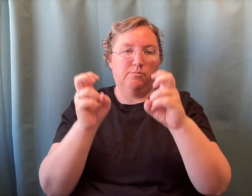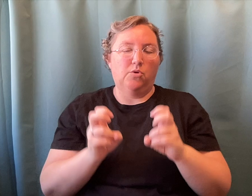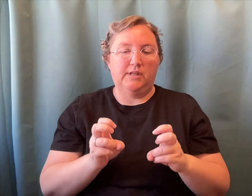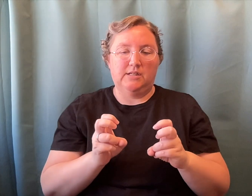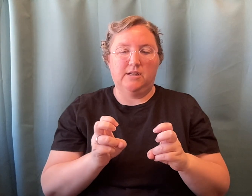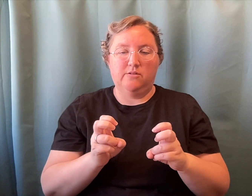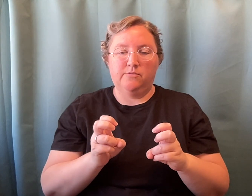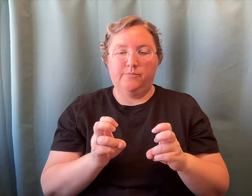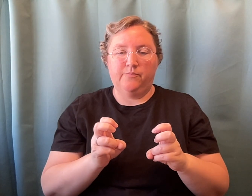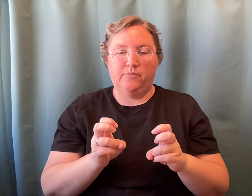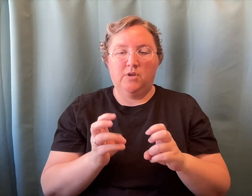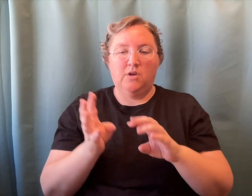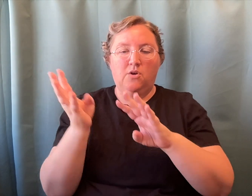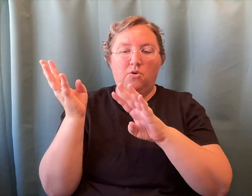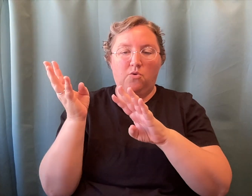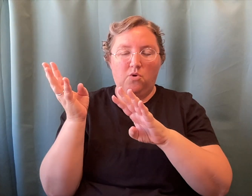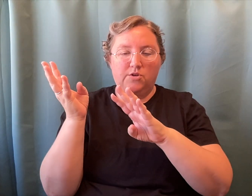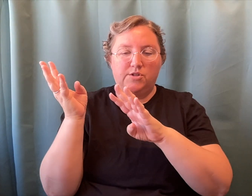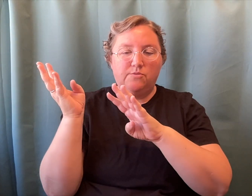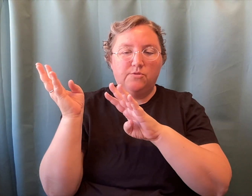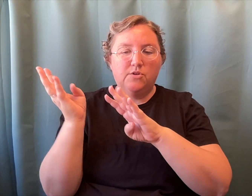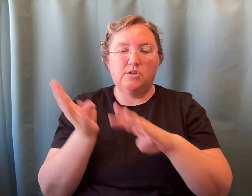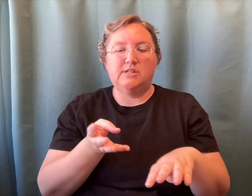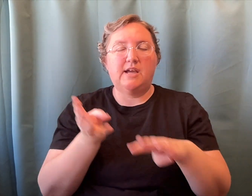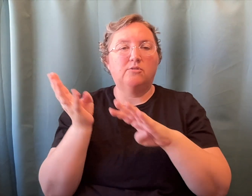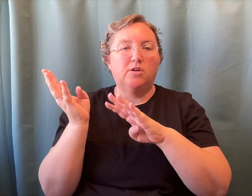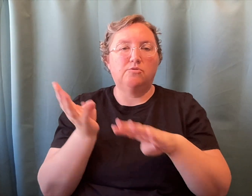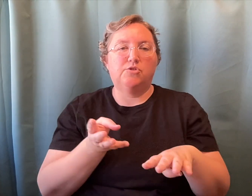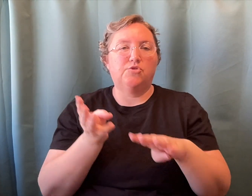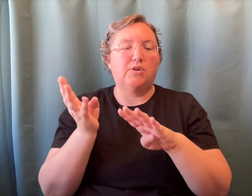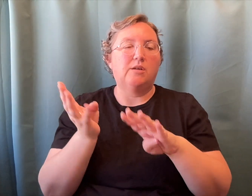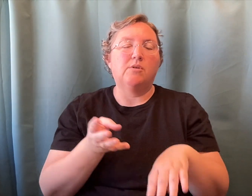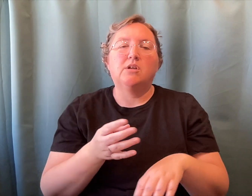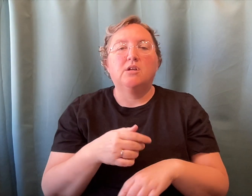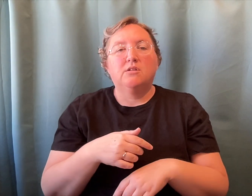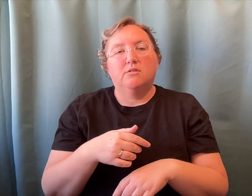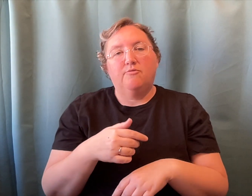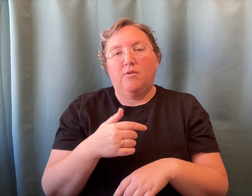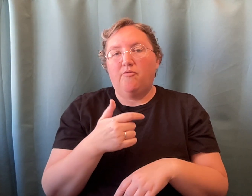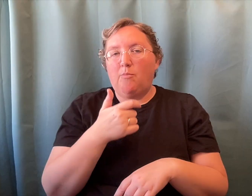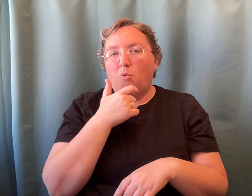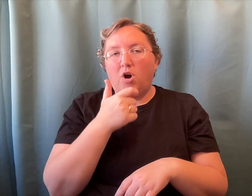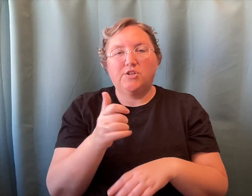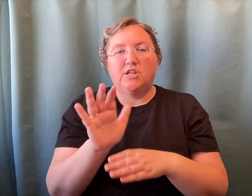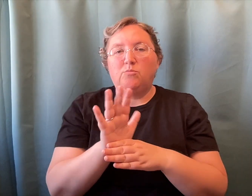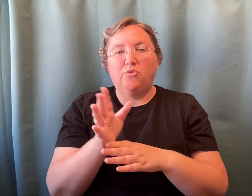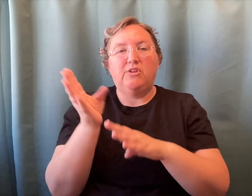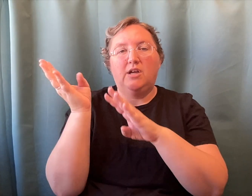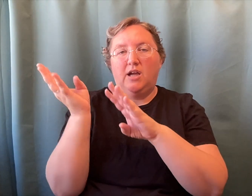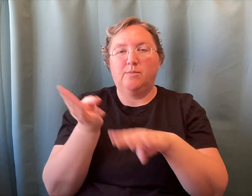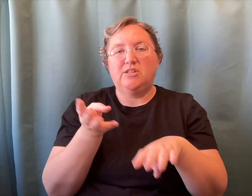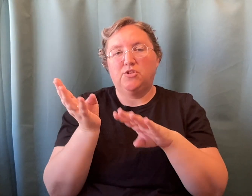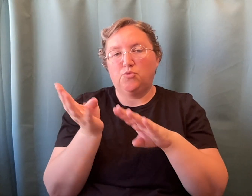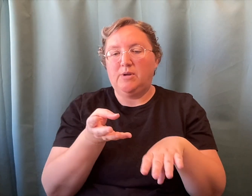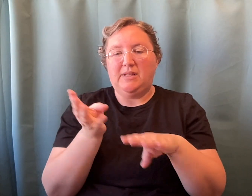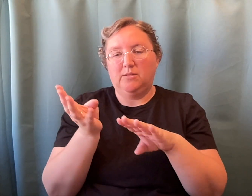pulling it down, or to download stream. If I'm watching a movie, I could be streaming the